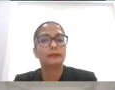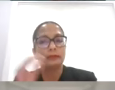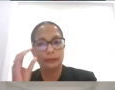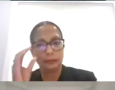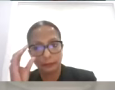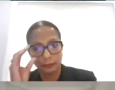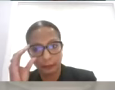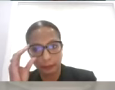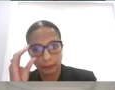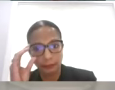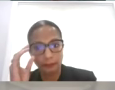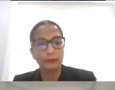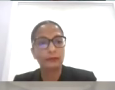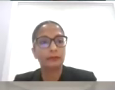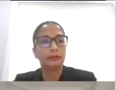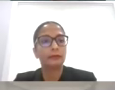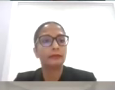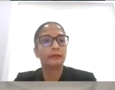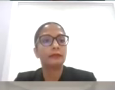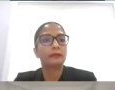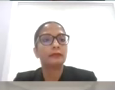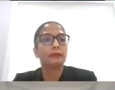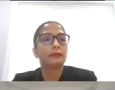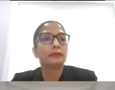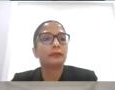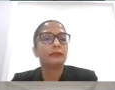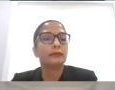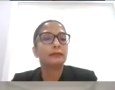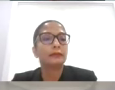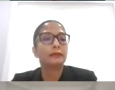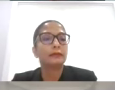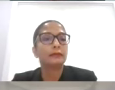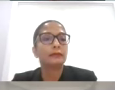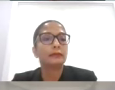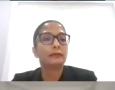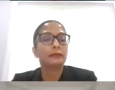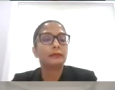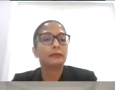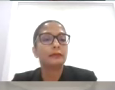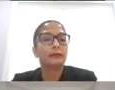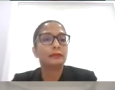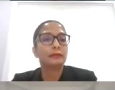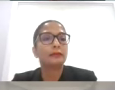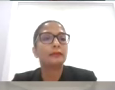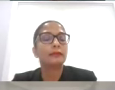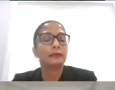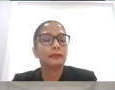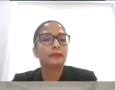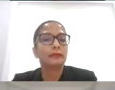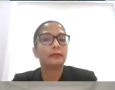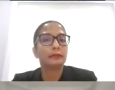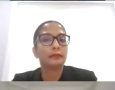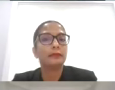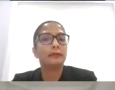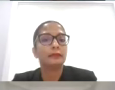the PDF and it stops. It just stops cold. And